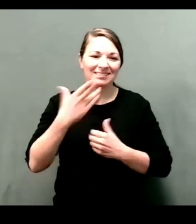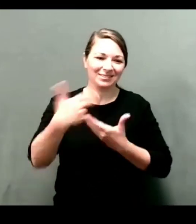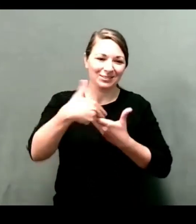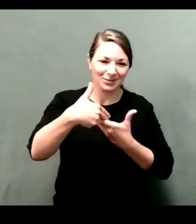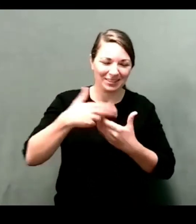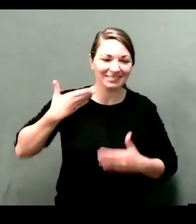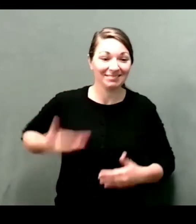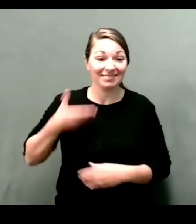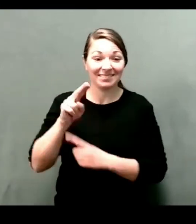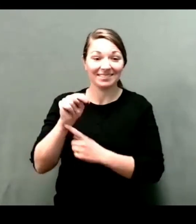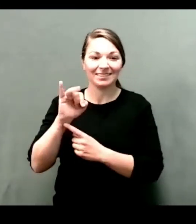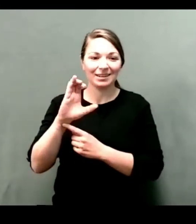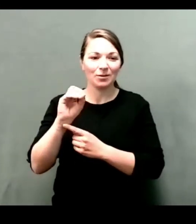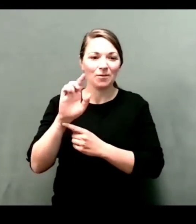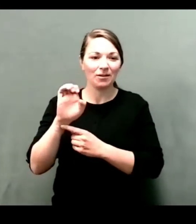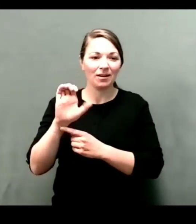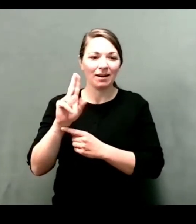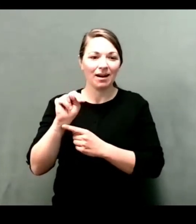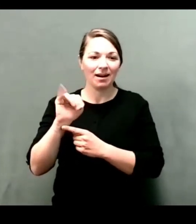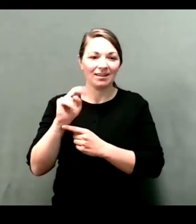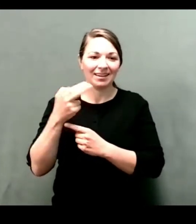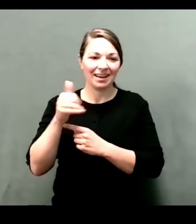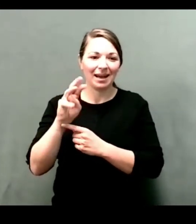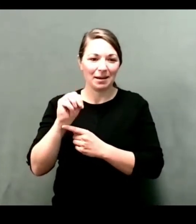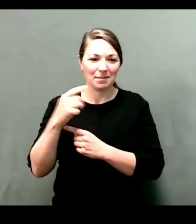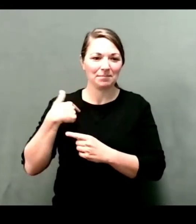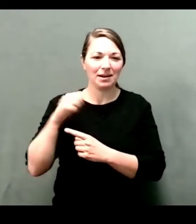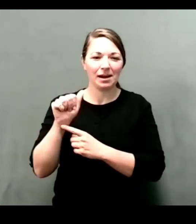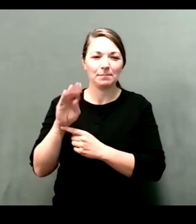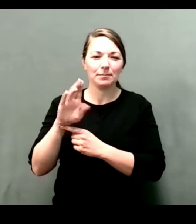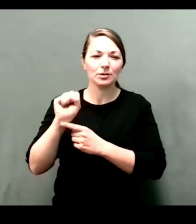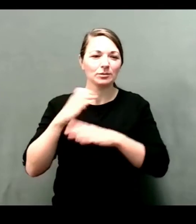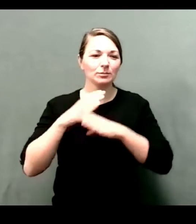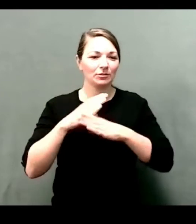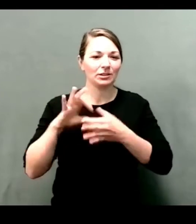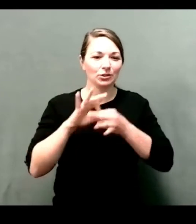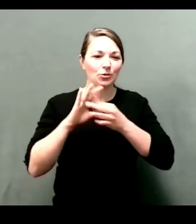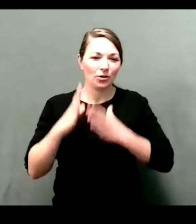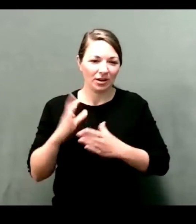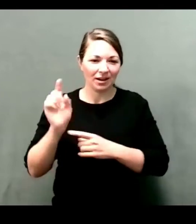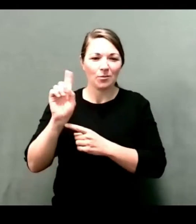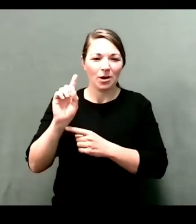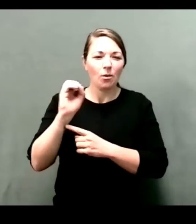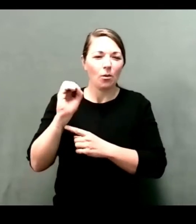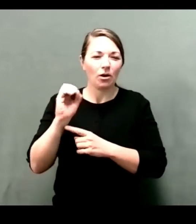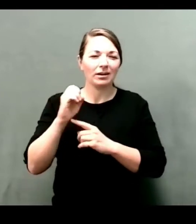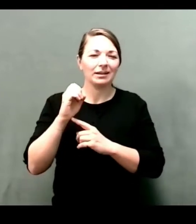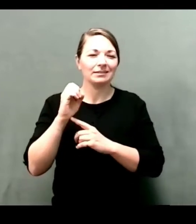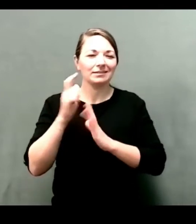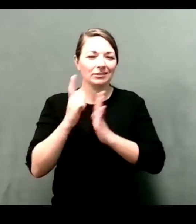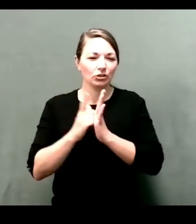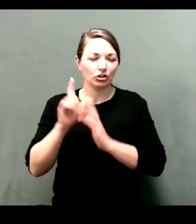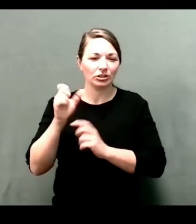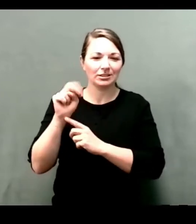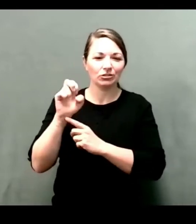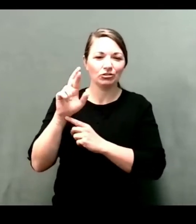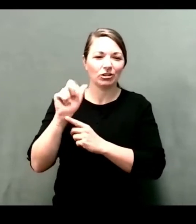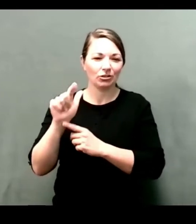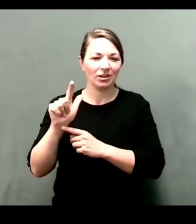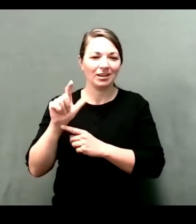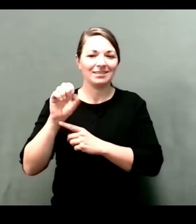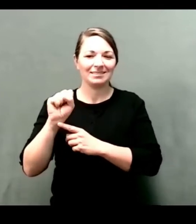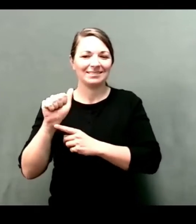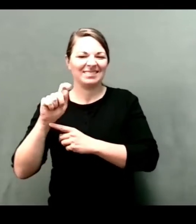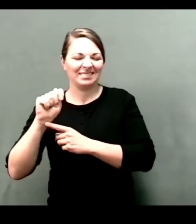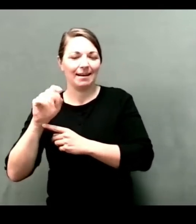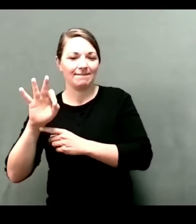Hi, everybody. Thanks so much for joining us. My name is Nicole Cunningham, and I am the Abuse Prevention Coordinator at the Oregon Attorney General's Sexual Assault Task Force, and my pronouns